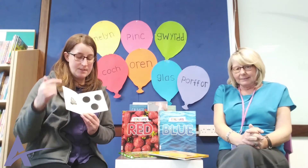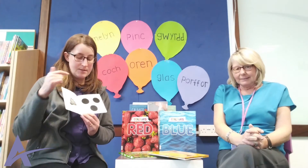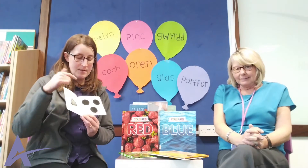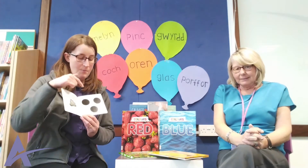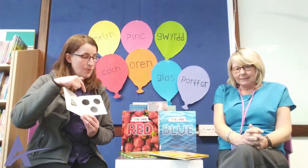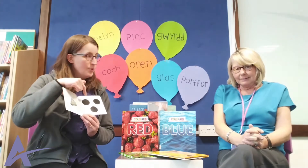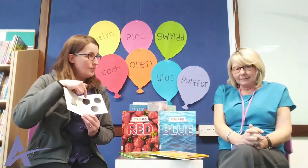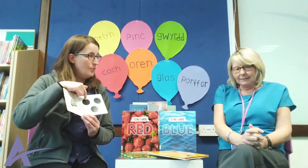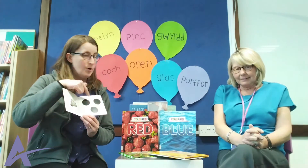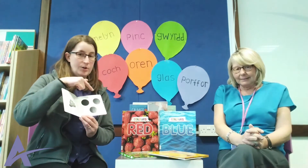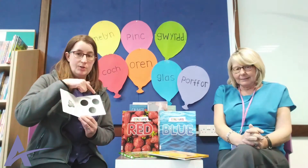them.